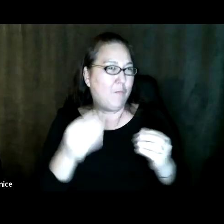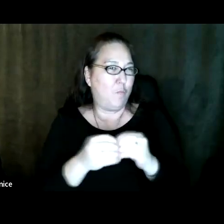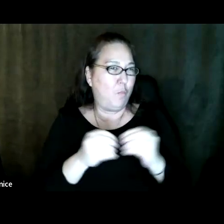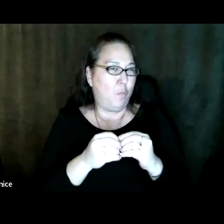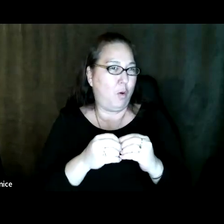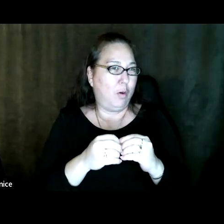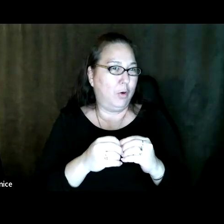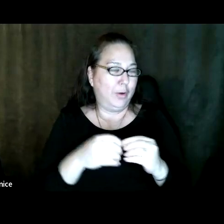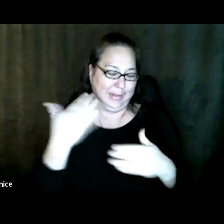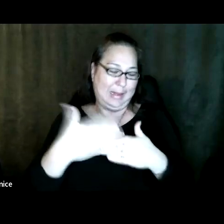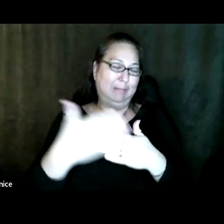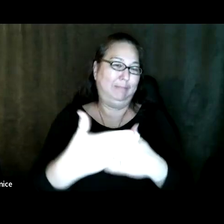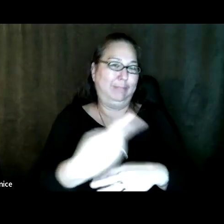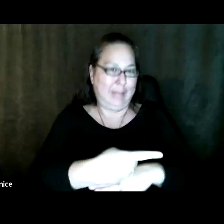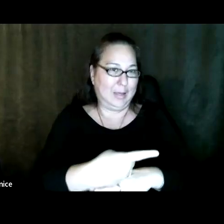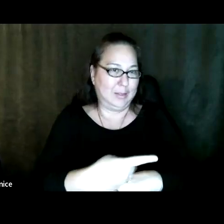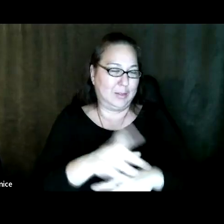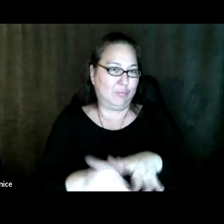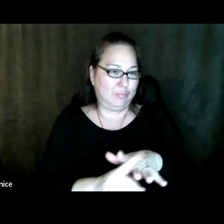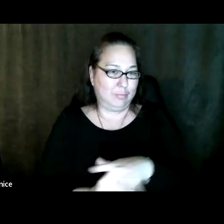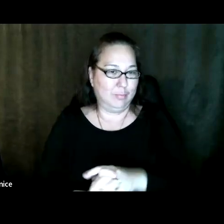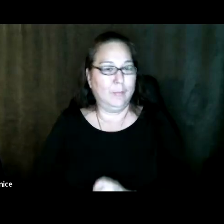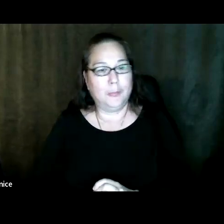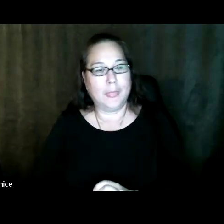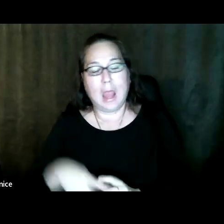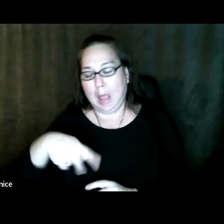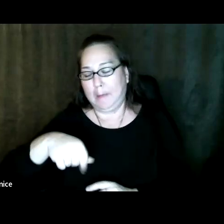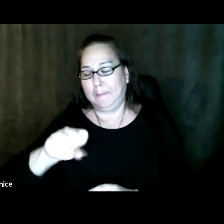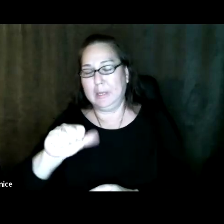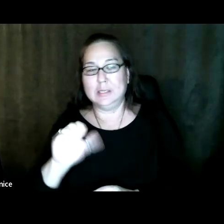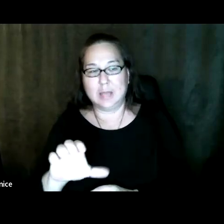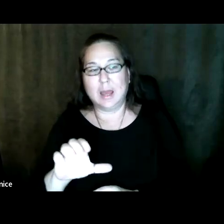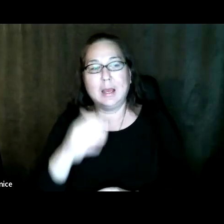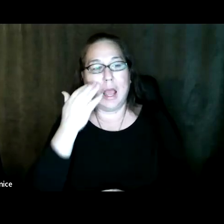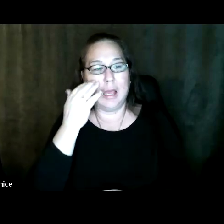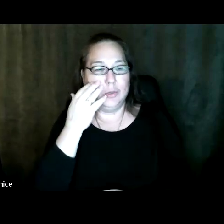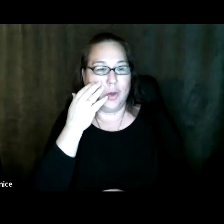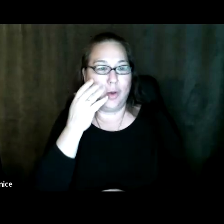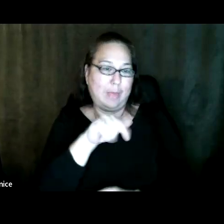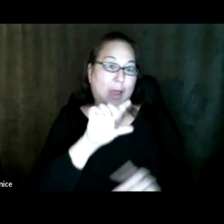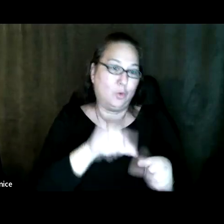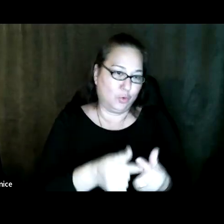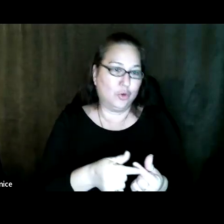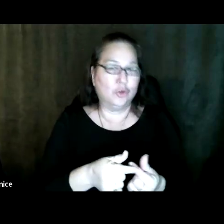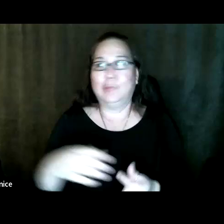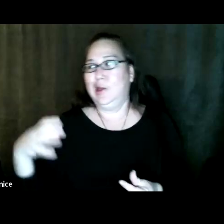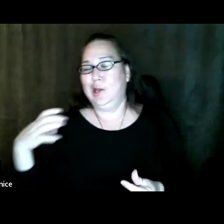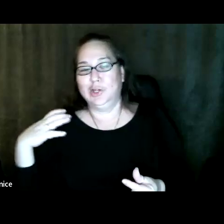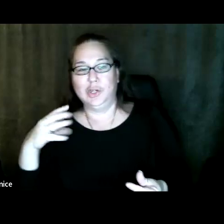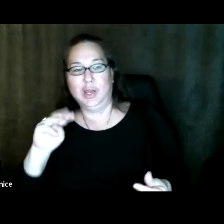is always a group that, I know Chief McCarthy meets with regularly to just to be able to get a